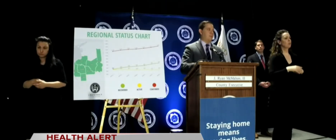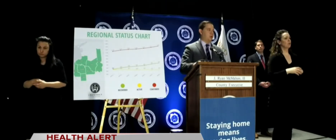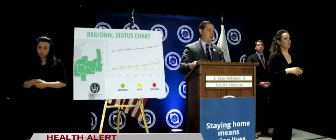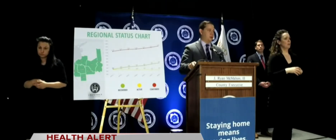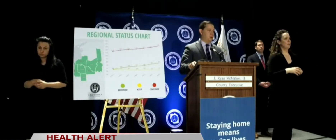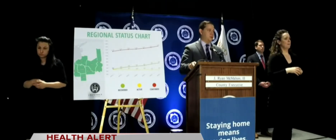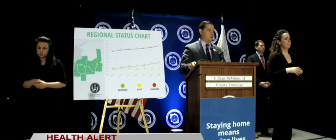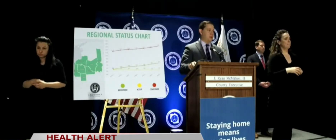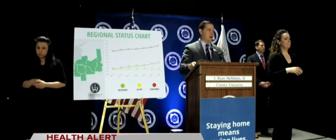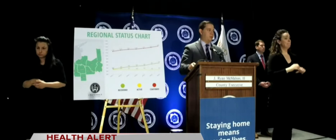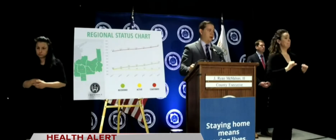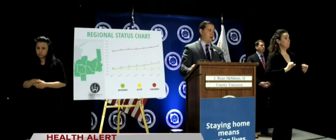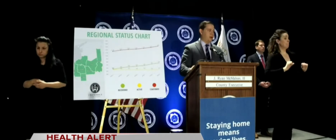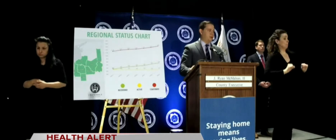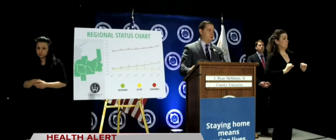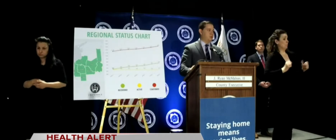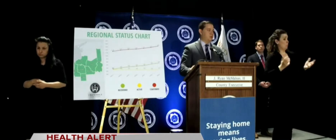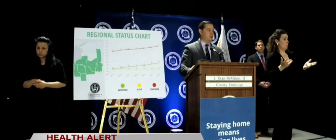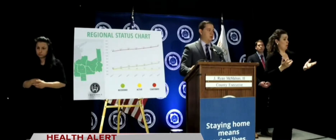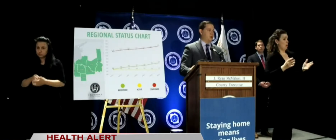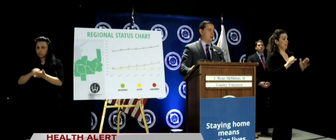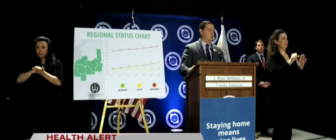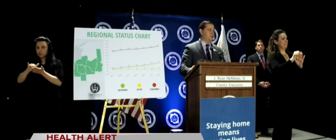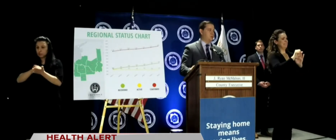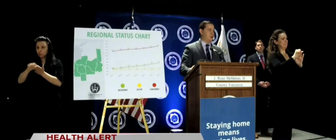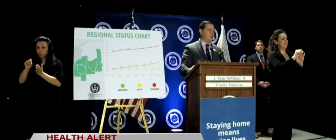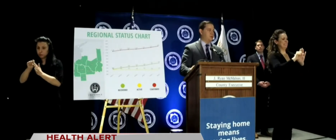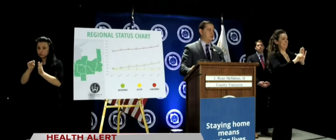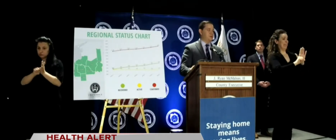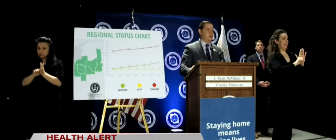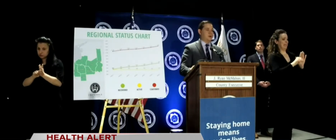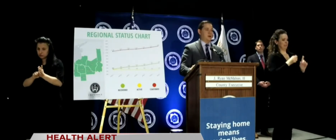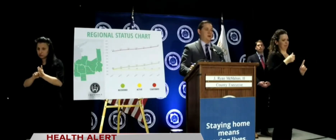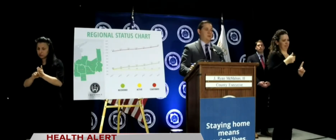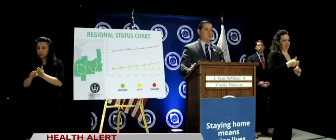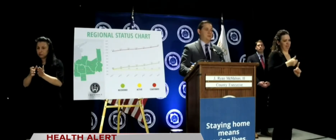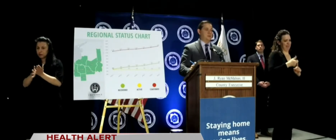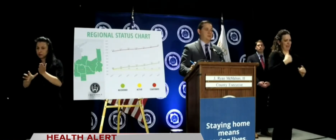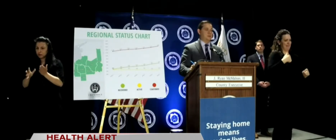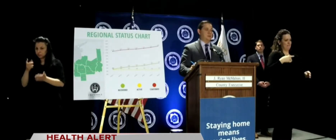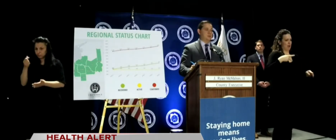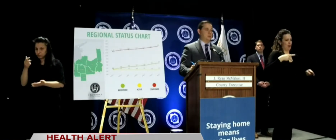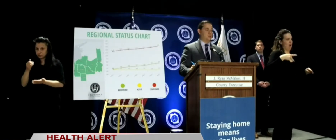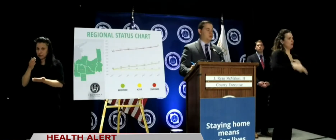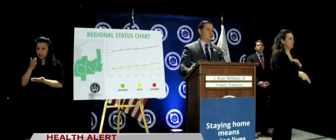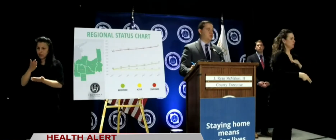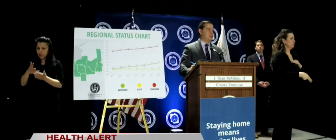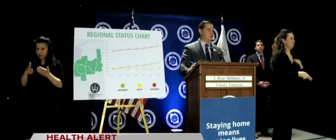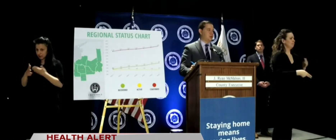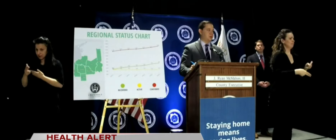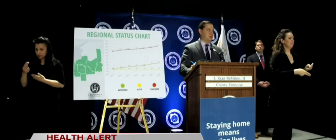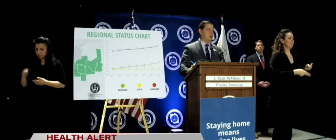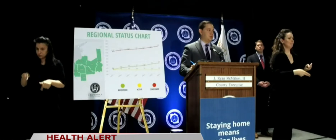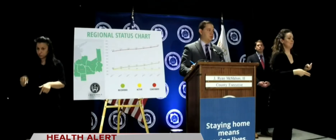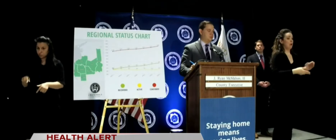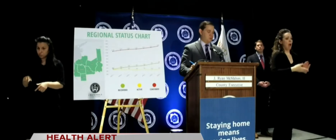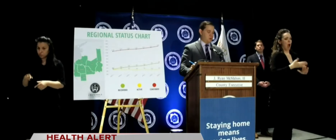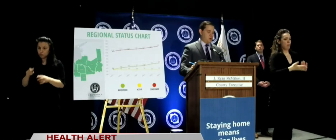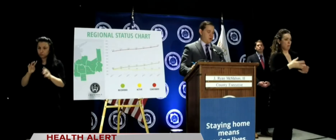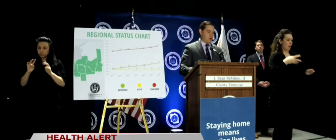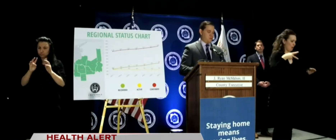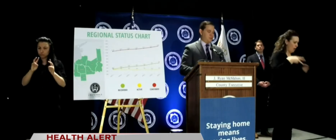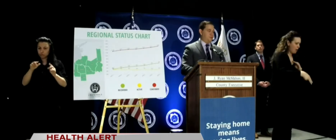of operating cuts, operating aid to municipalities. STEAM was a strategic